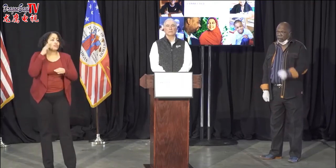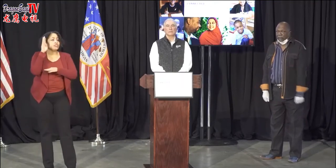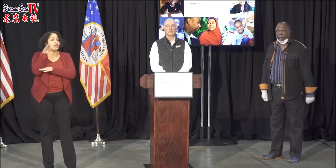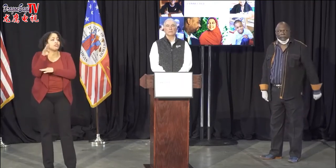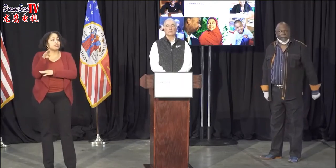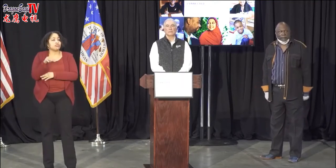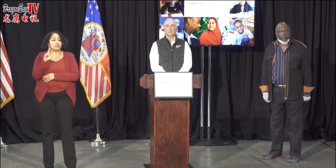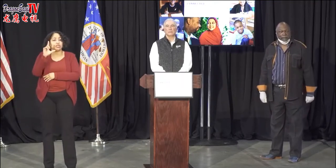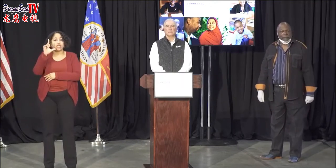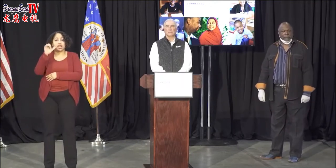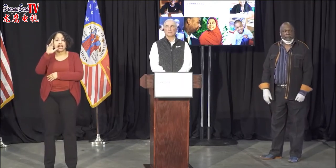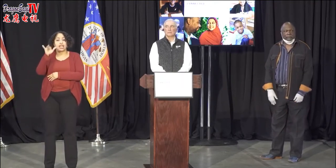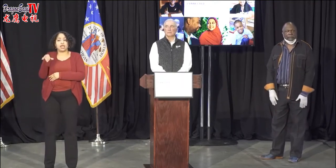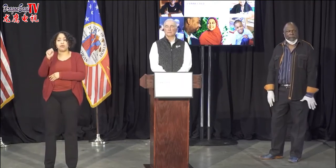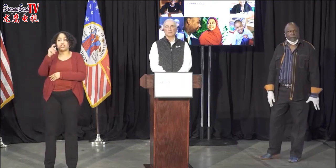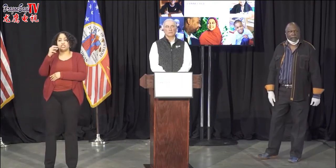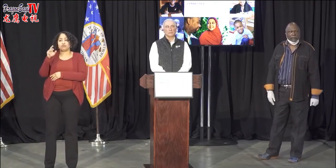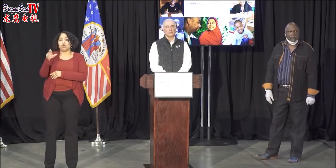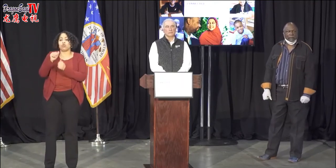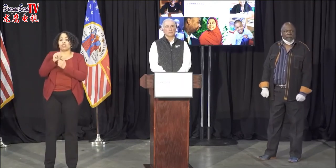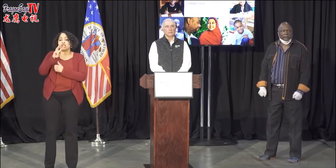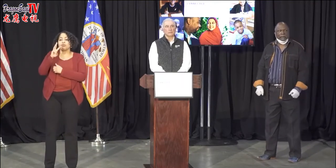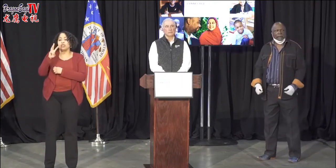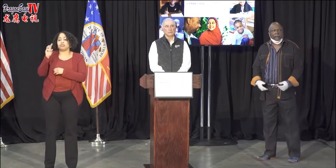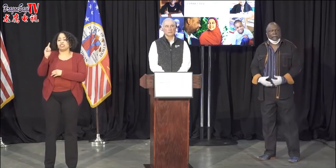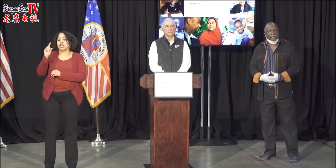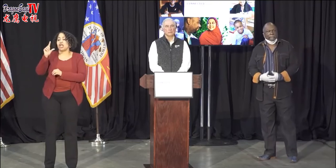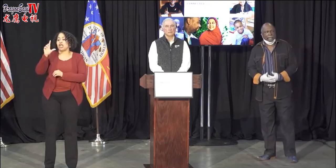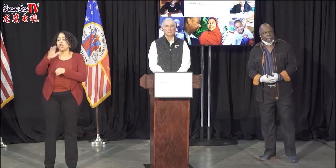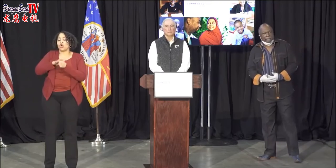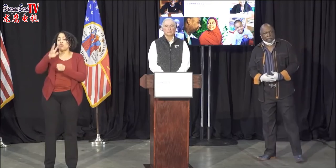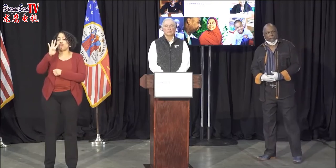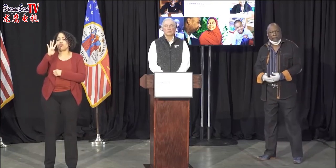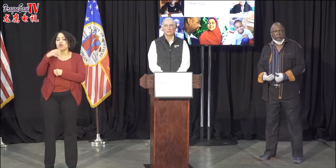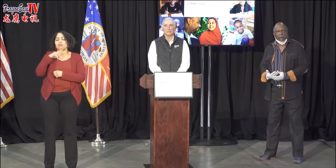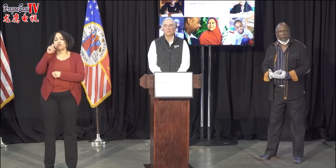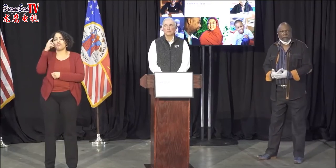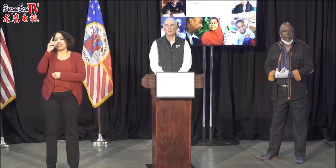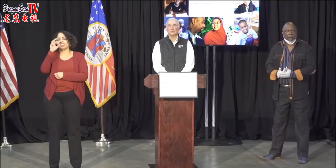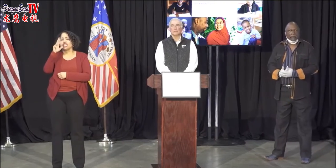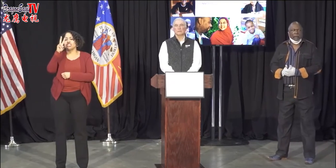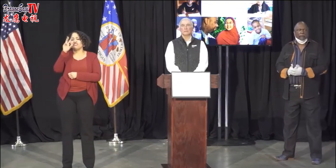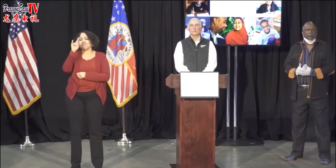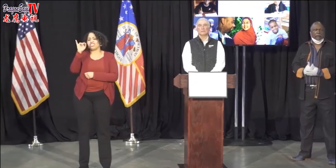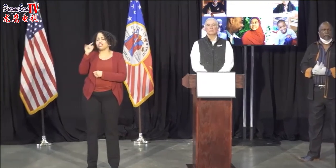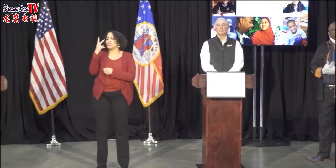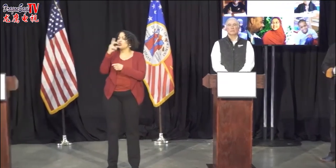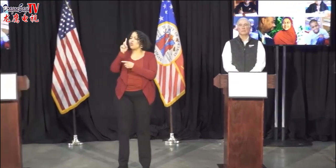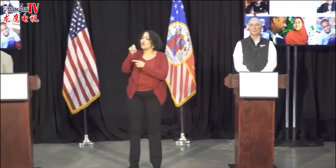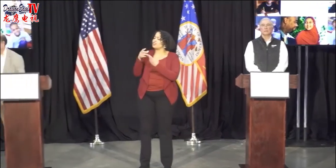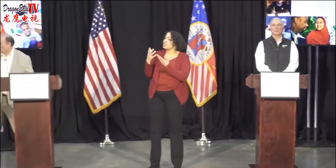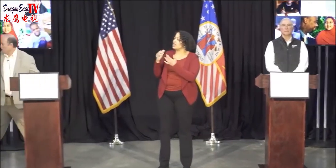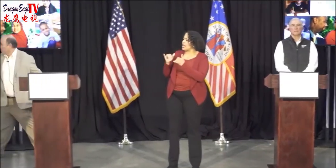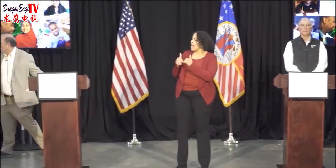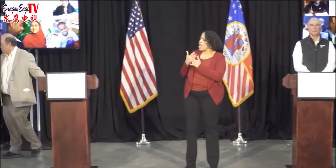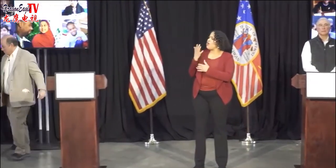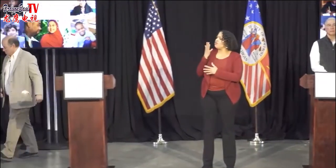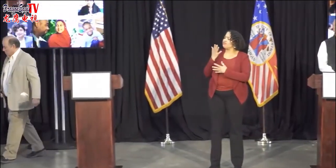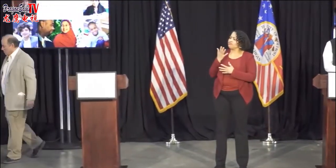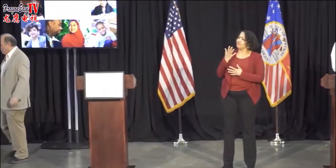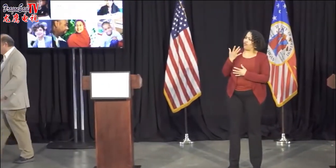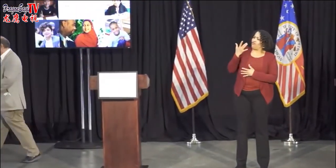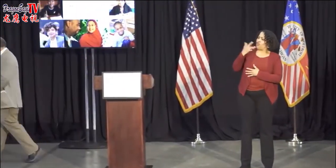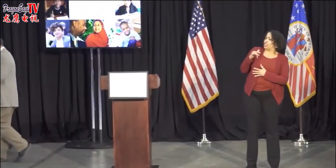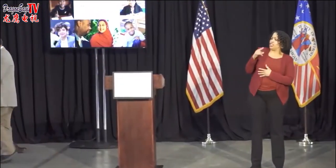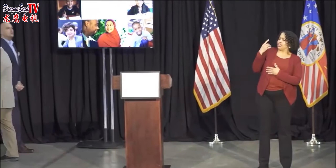Good afternoon, Larry Sproul of WDIV Local 4. This question is for Dr. Vitti. Vitti, two questions. How important is to have this program